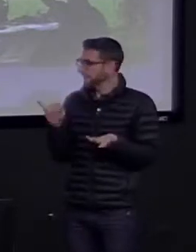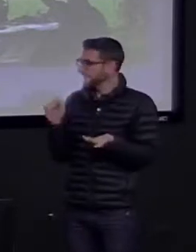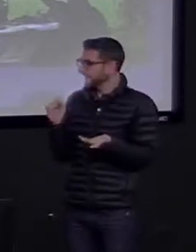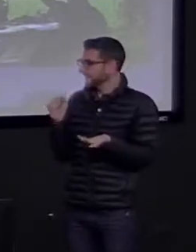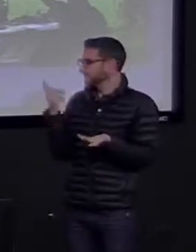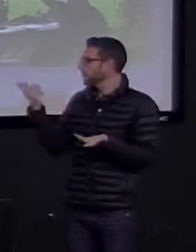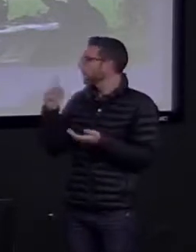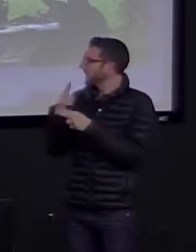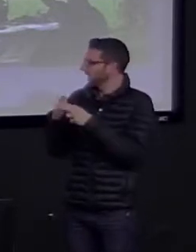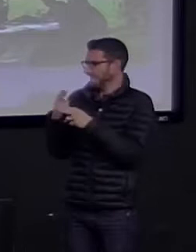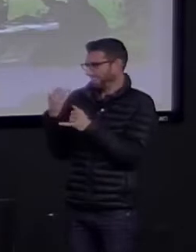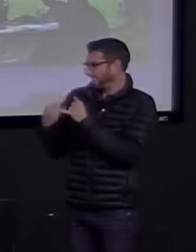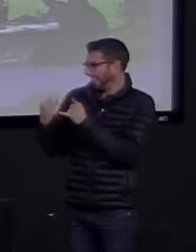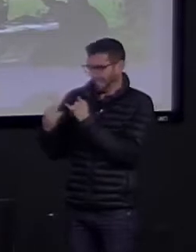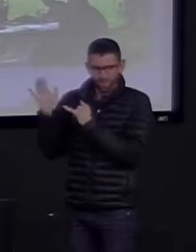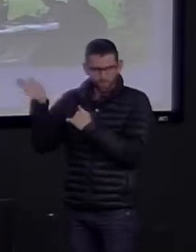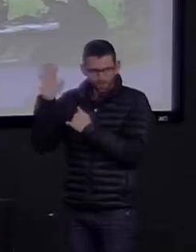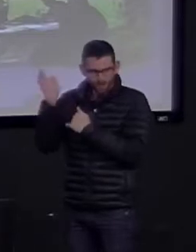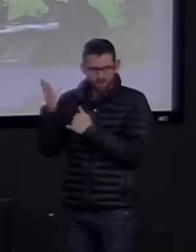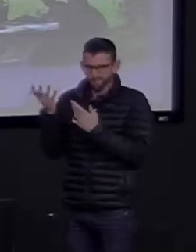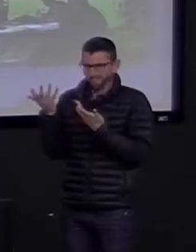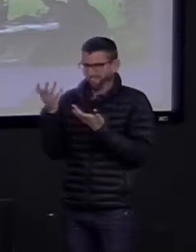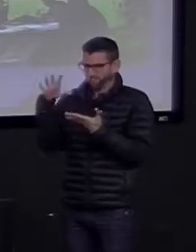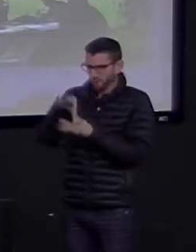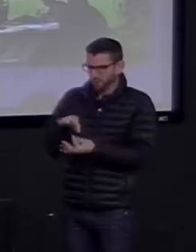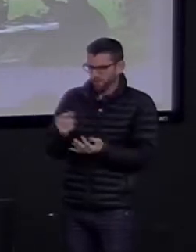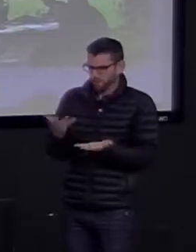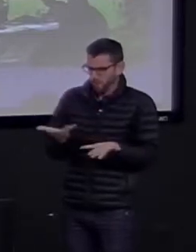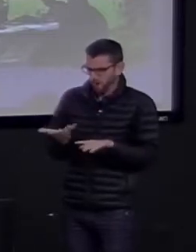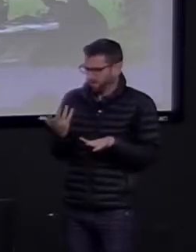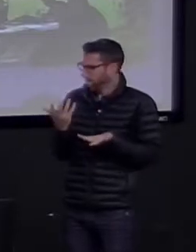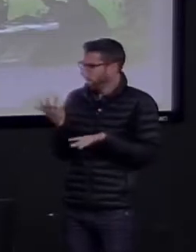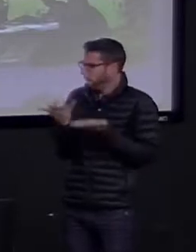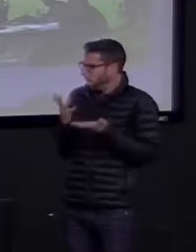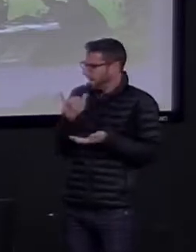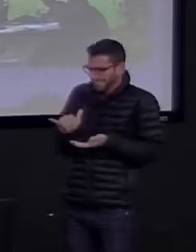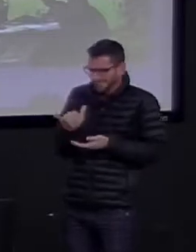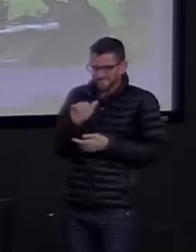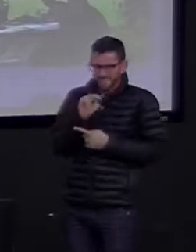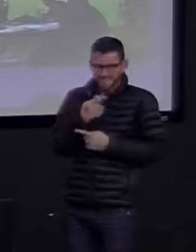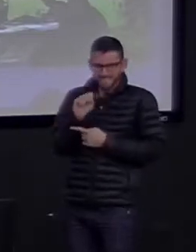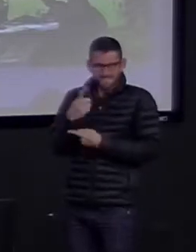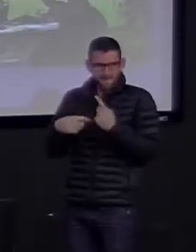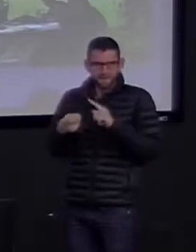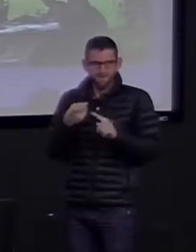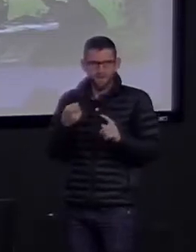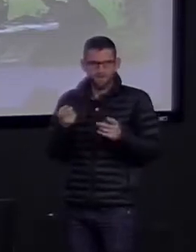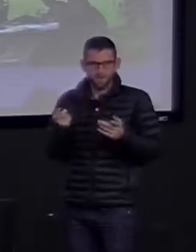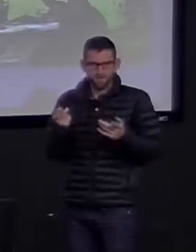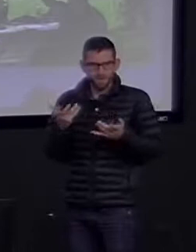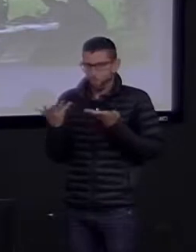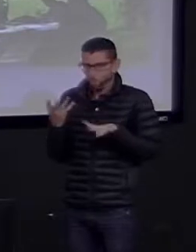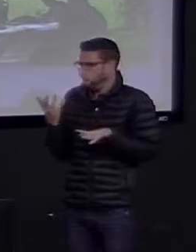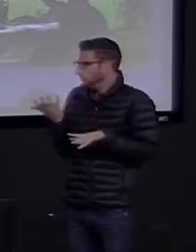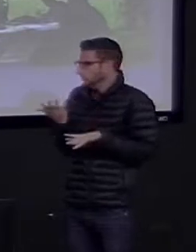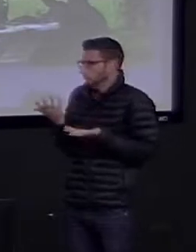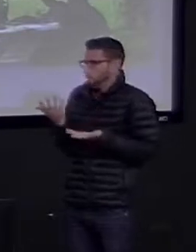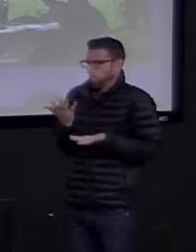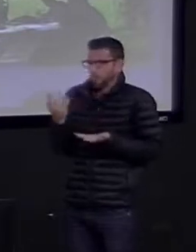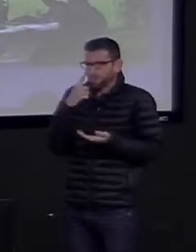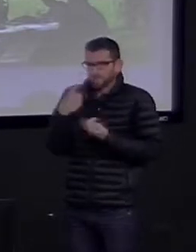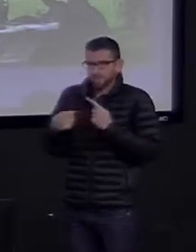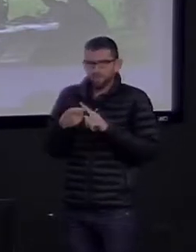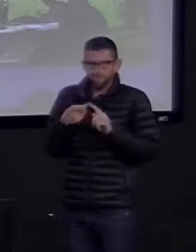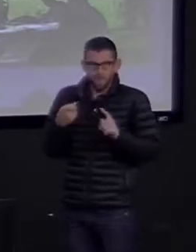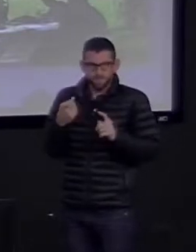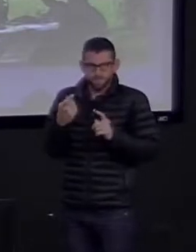numeracy system for these mathematical symbols is, well, really the question came to me at the end of your presentation, where does this